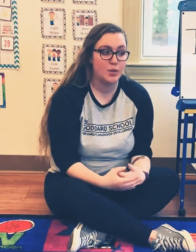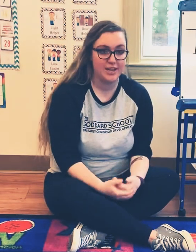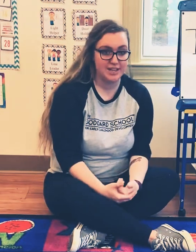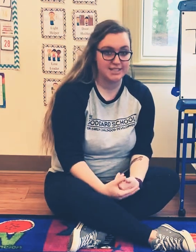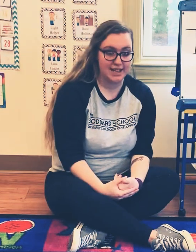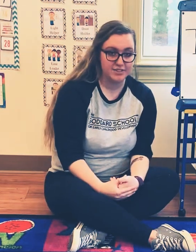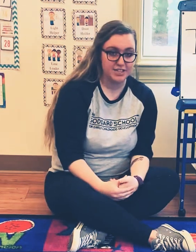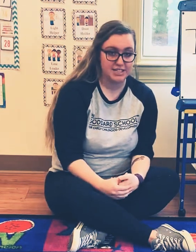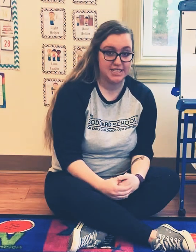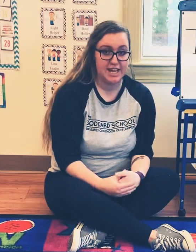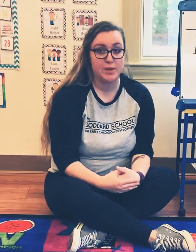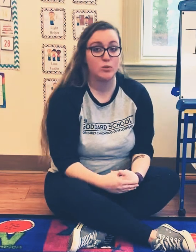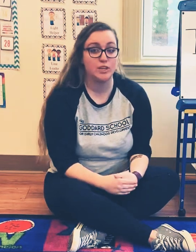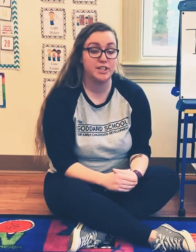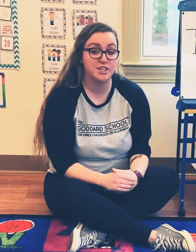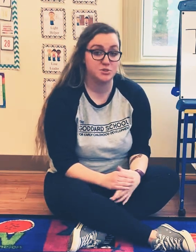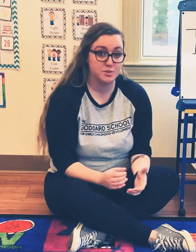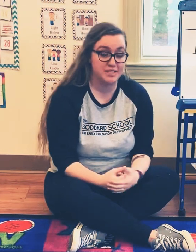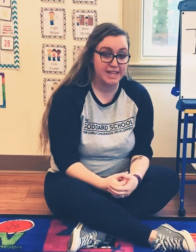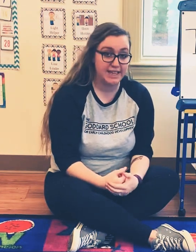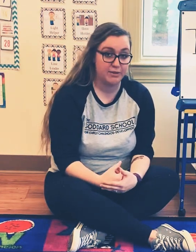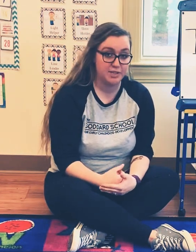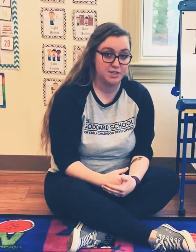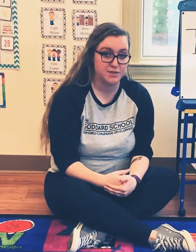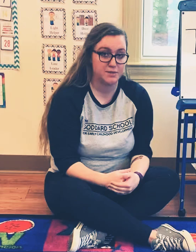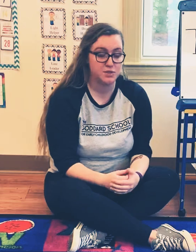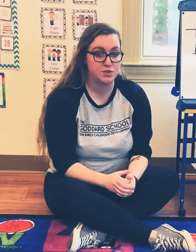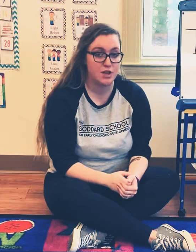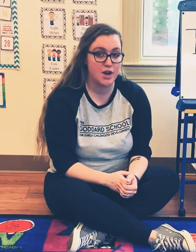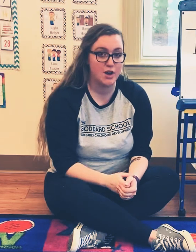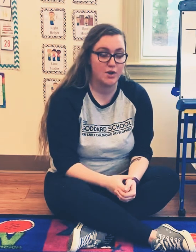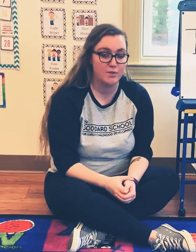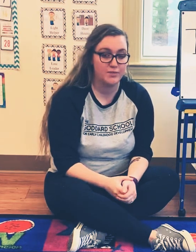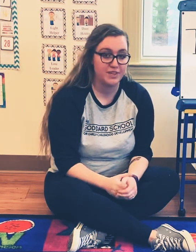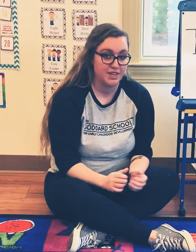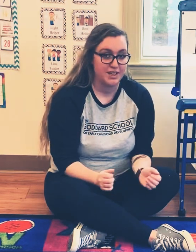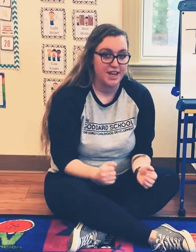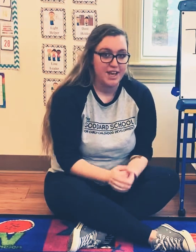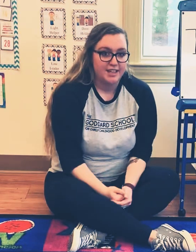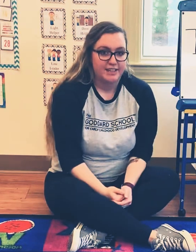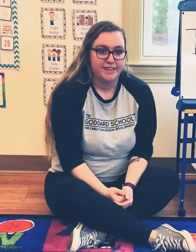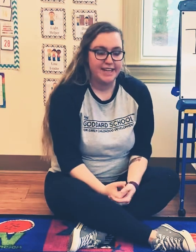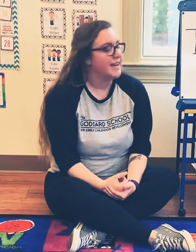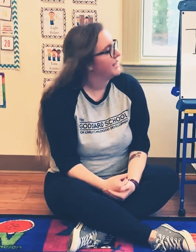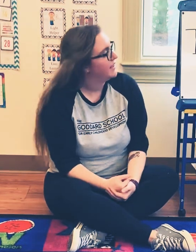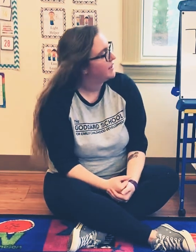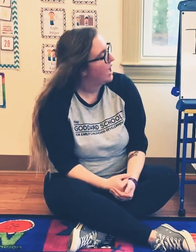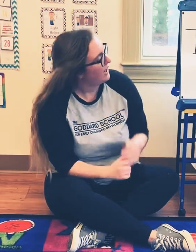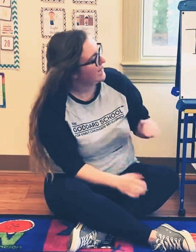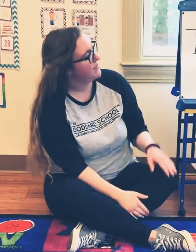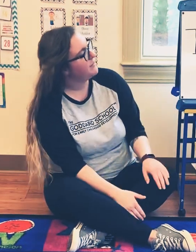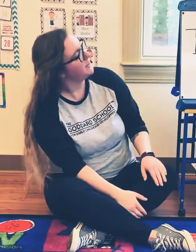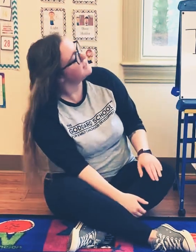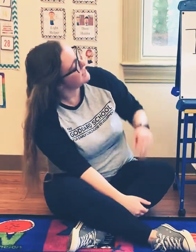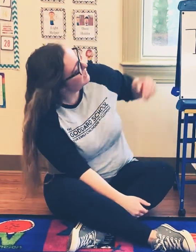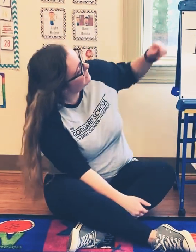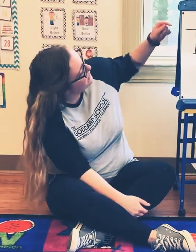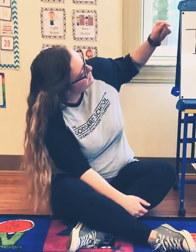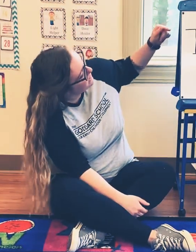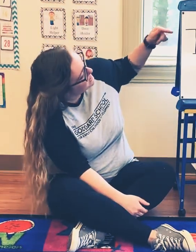on a scavenger hunt today, we're gonna do some sign language. So get ready. All right, the first letter in the word